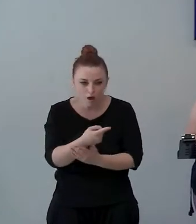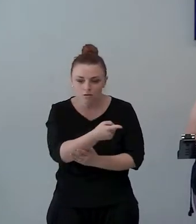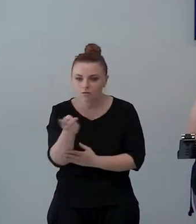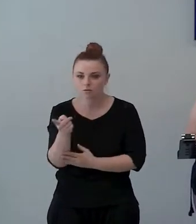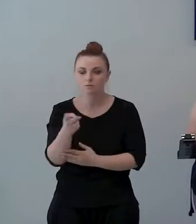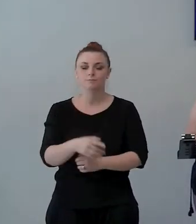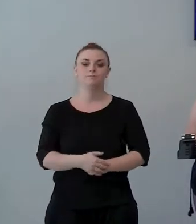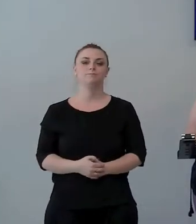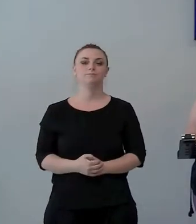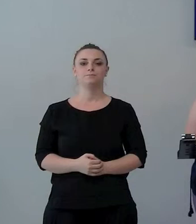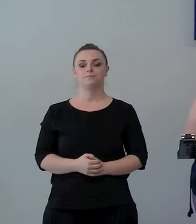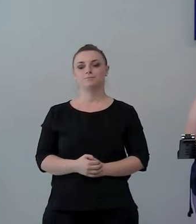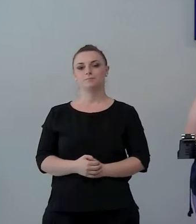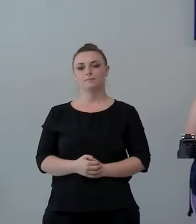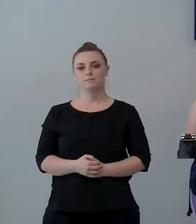Have any of you